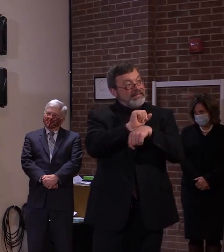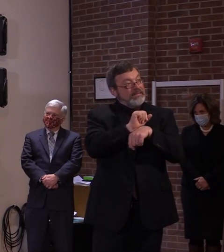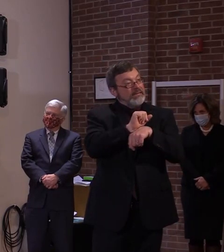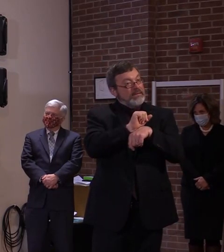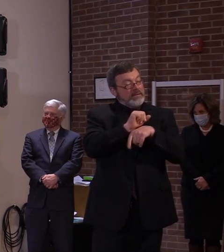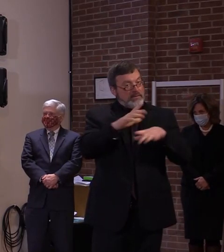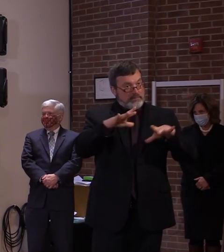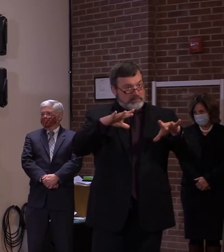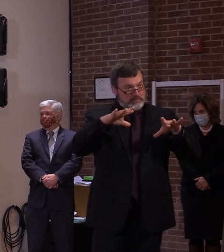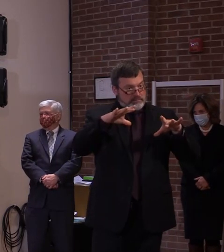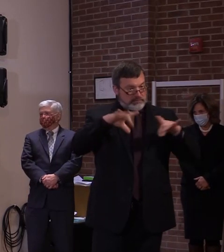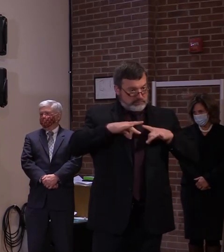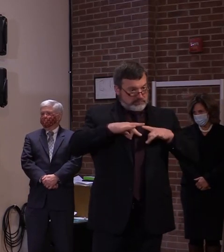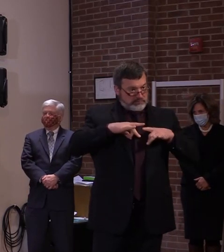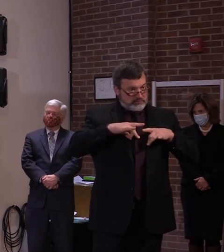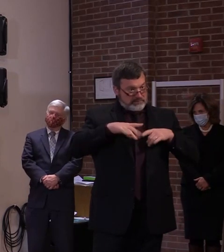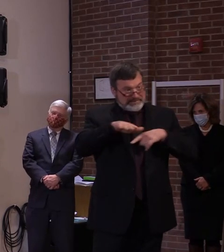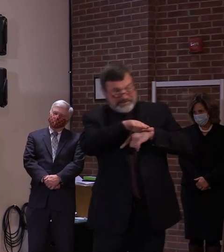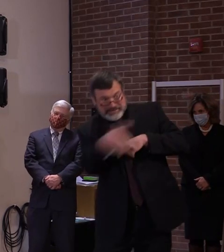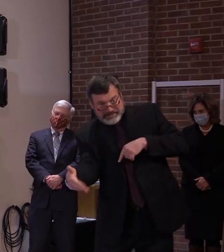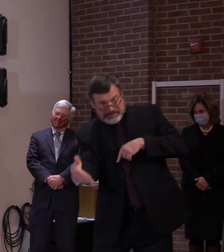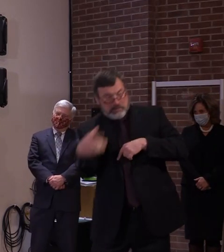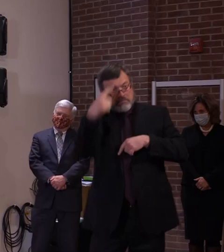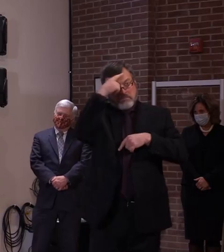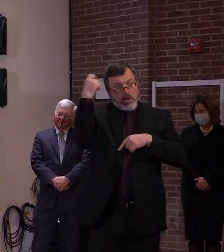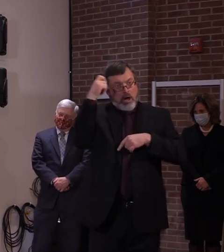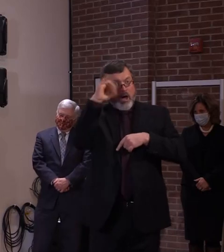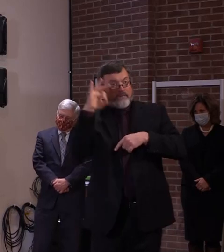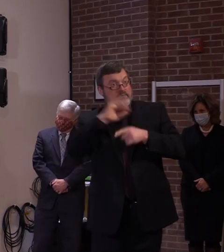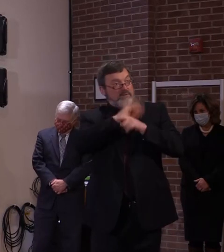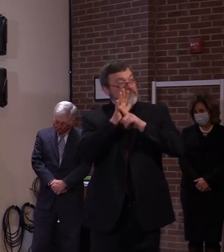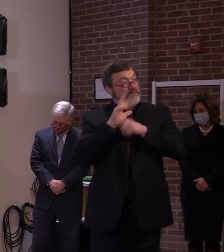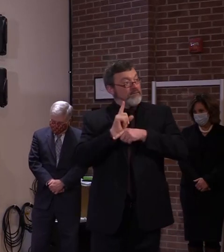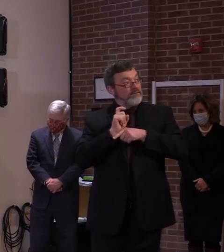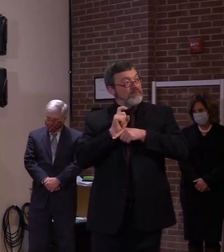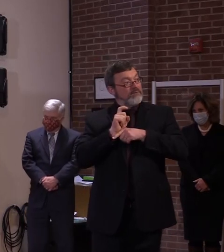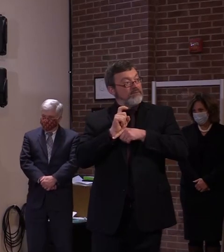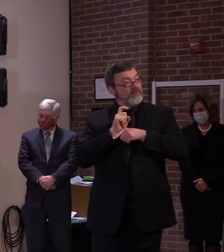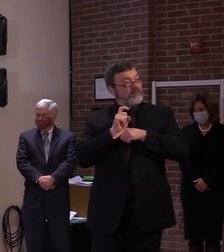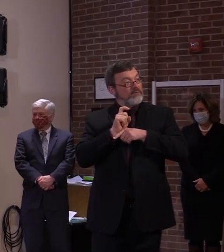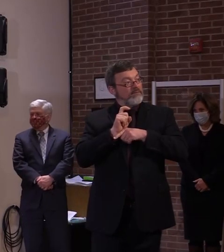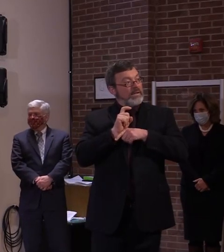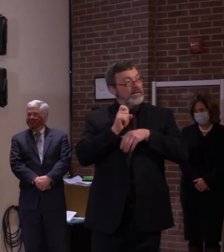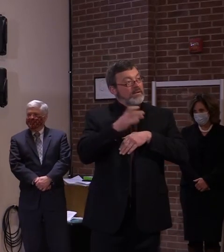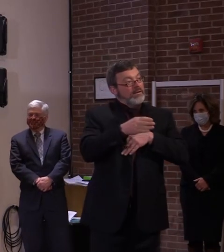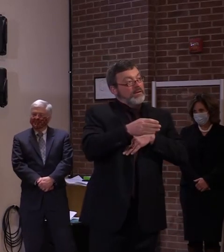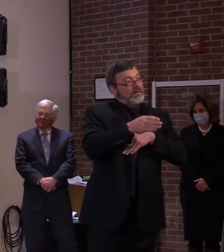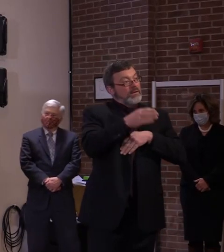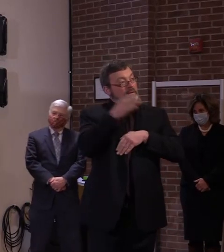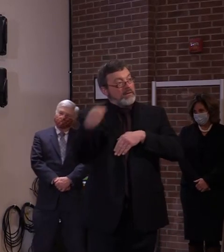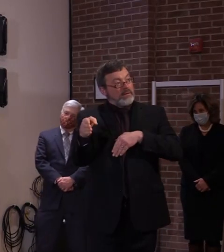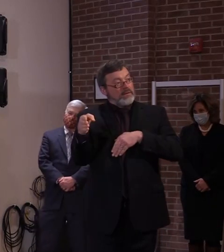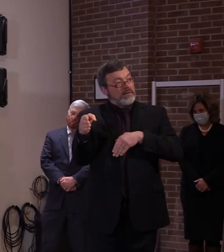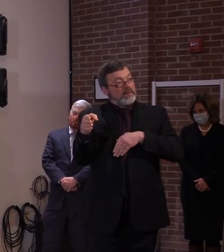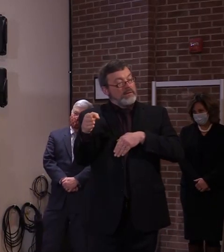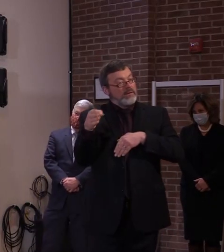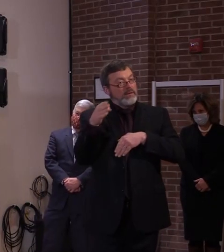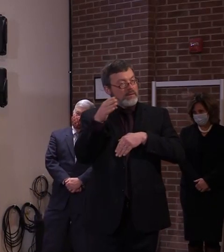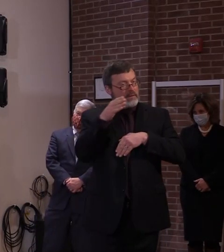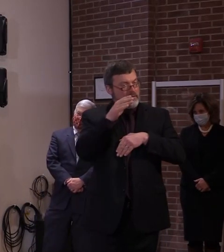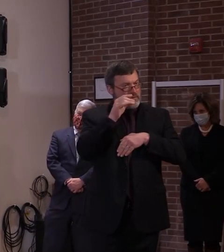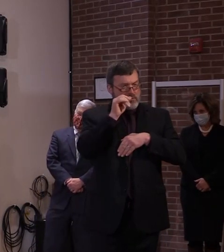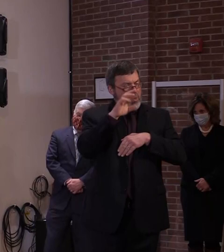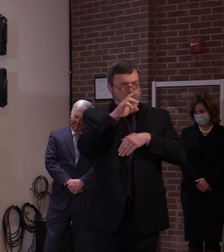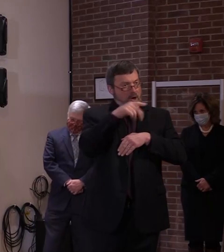actually died of other causes? And if there is no effective way to break that down, why not? Yeah, I've had some of the